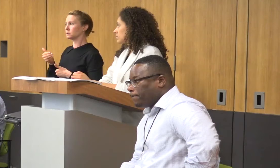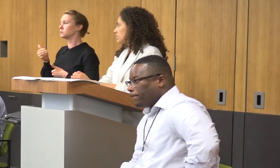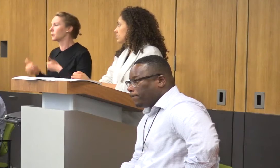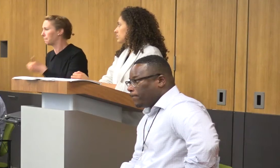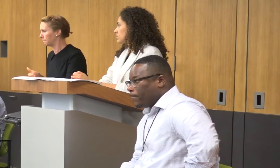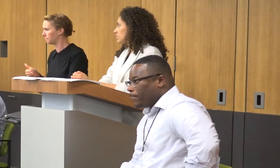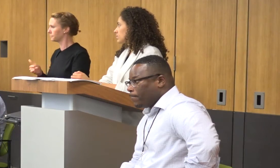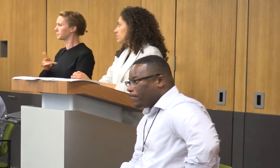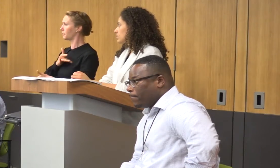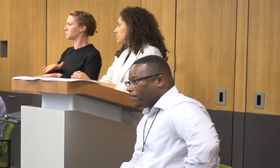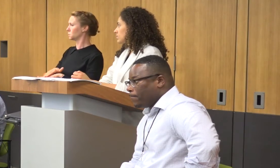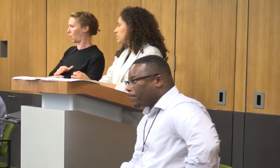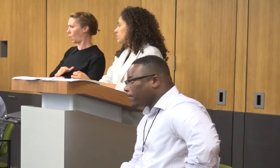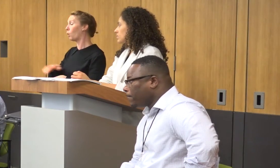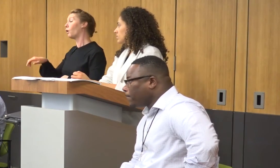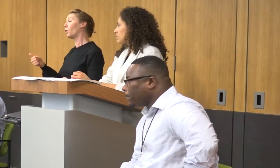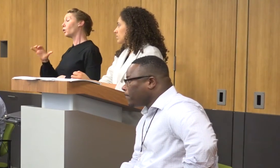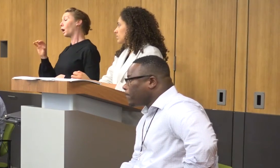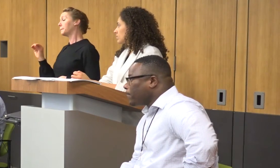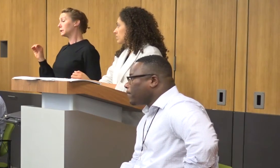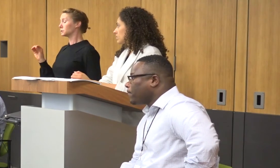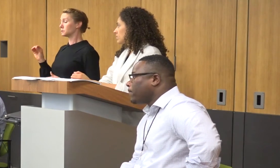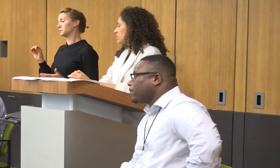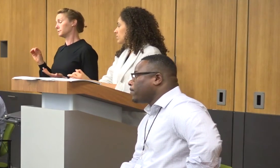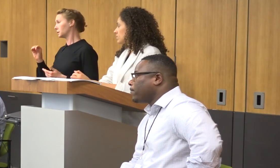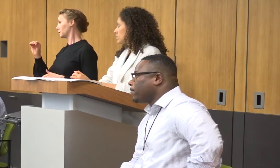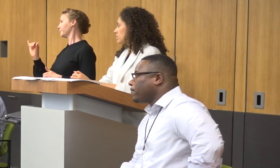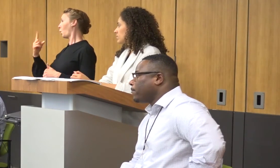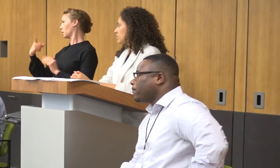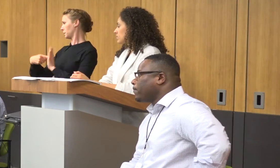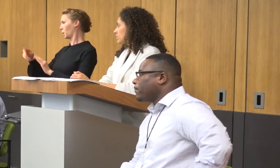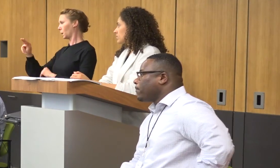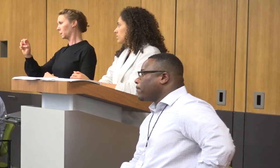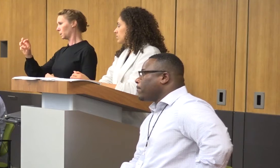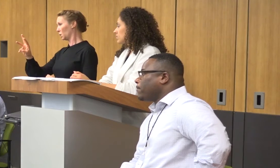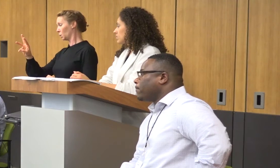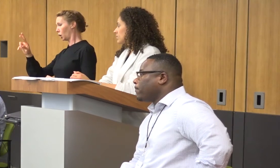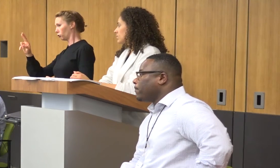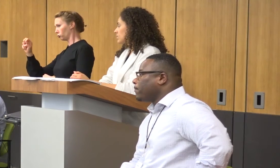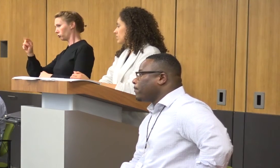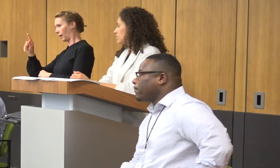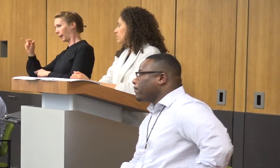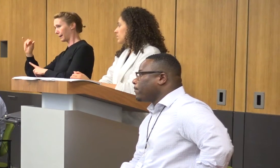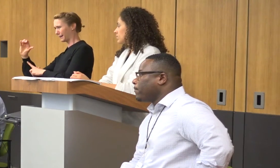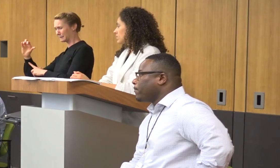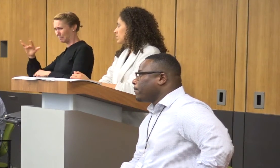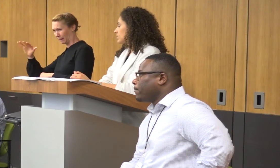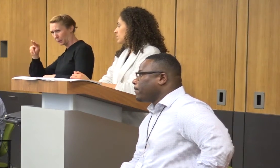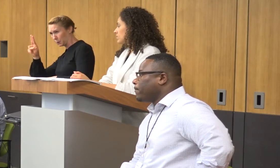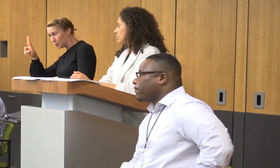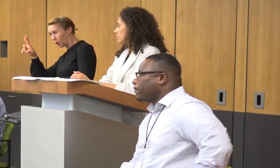very slow. We've had other companies, like New Relic, has been very interested in hiring, and they've hired 2